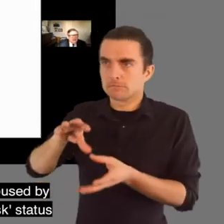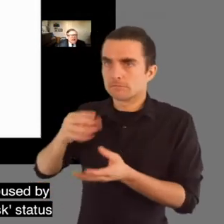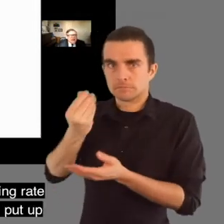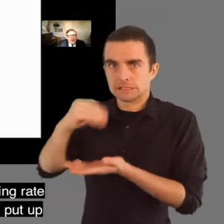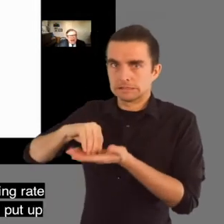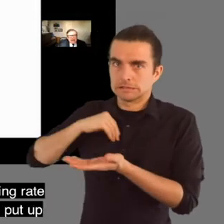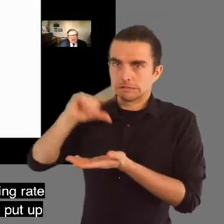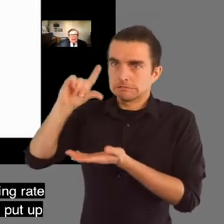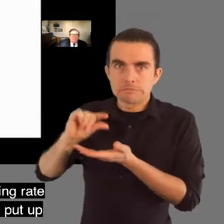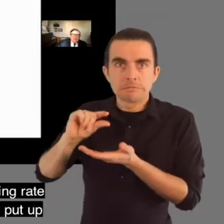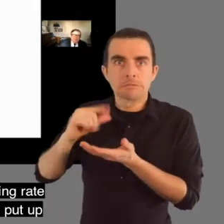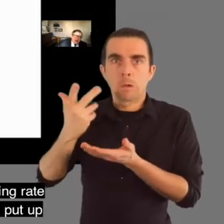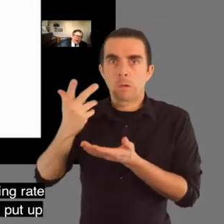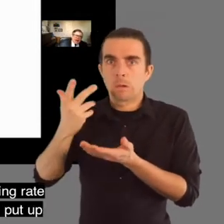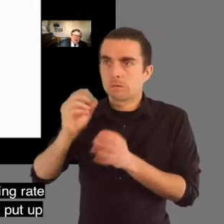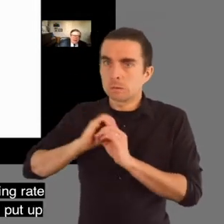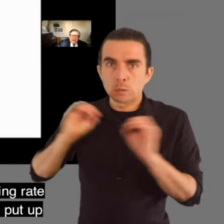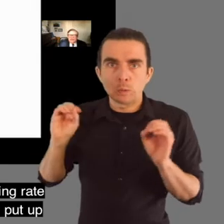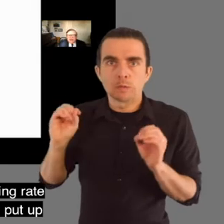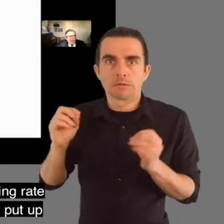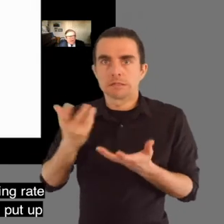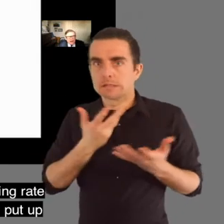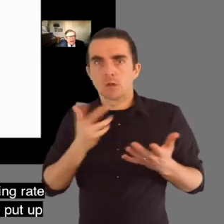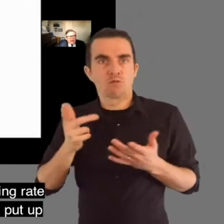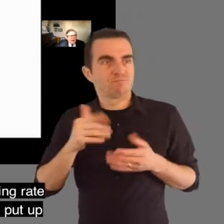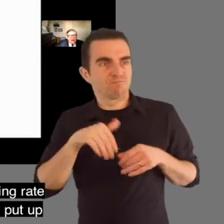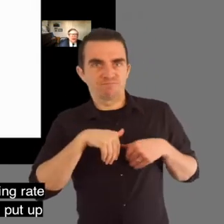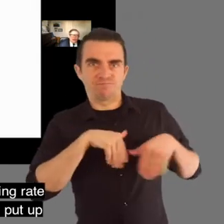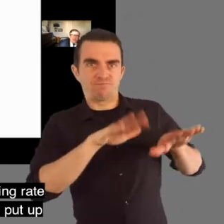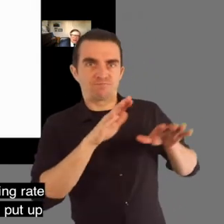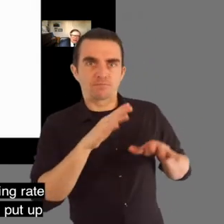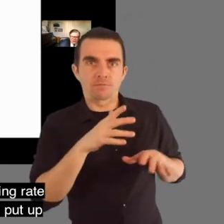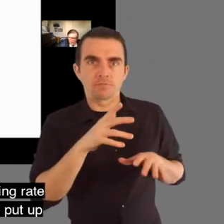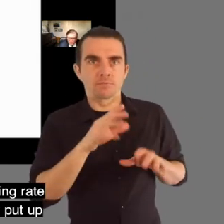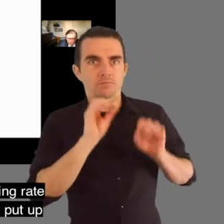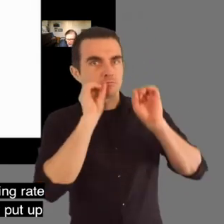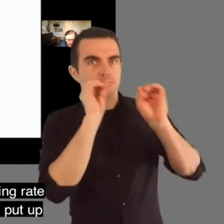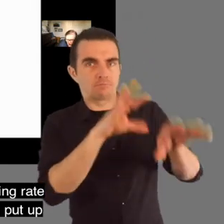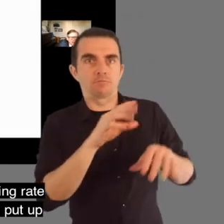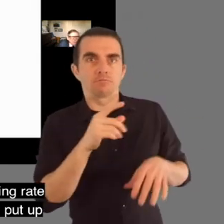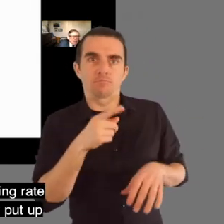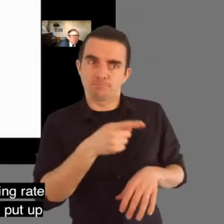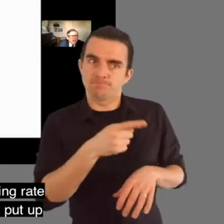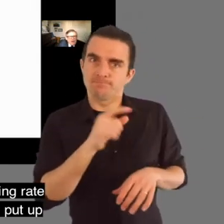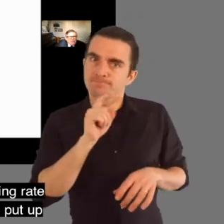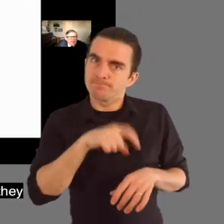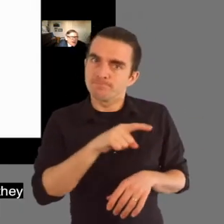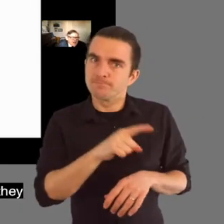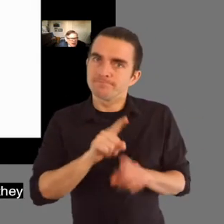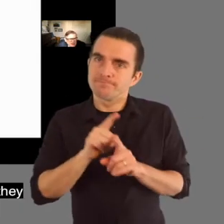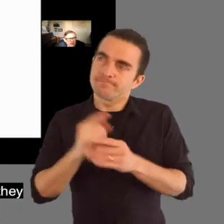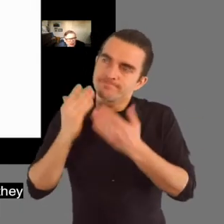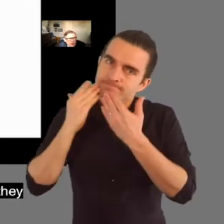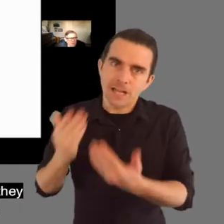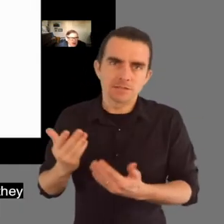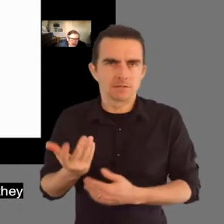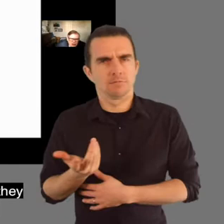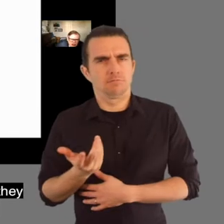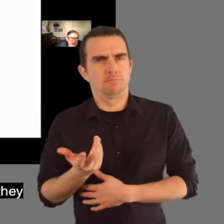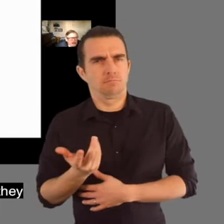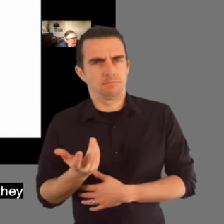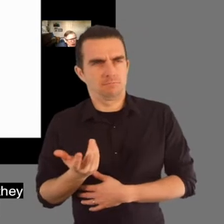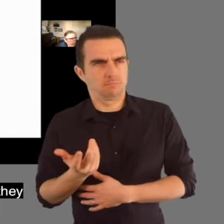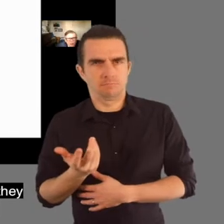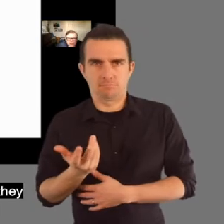status and being paid less than the going rate, or not paid at all, and just being put up in a